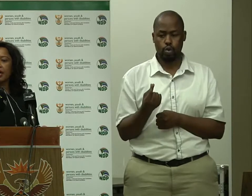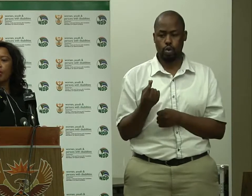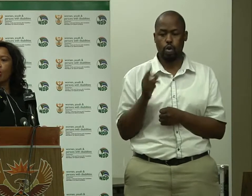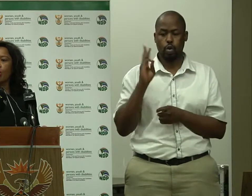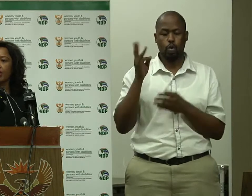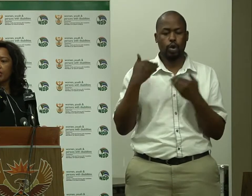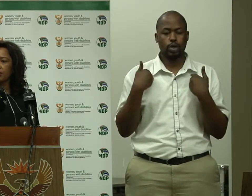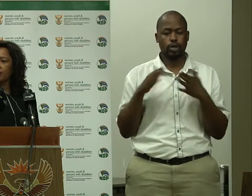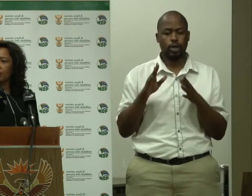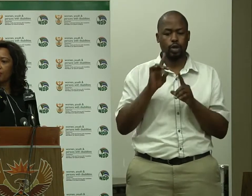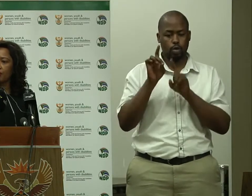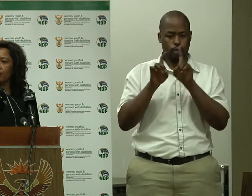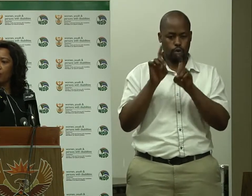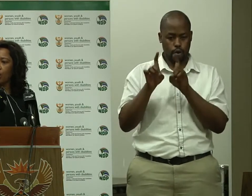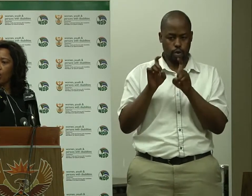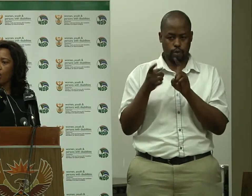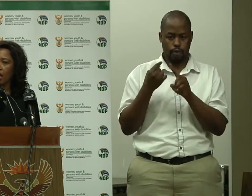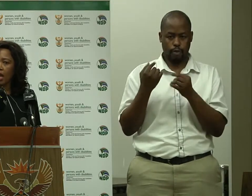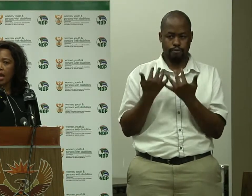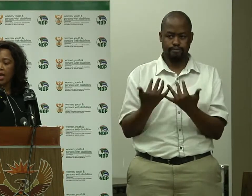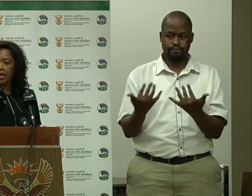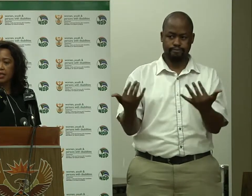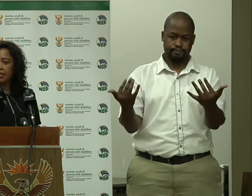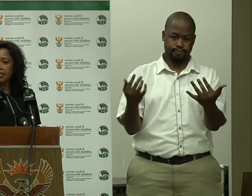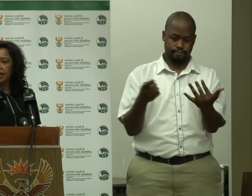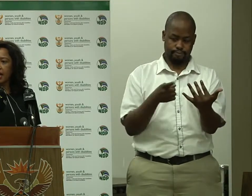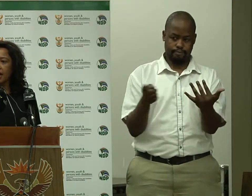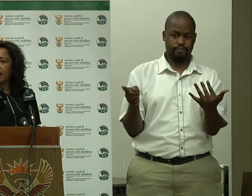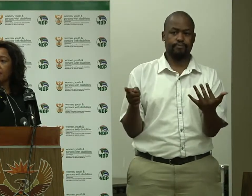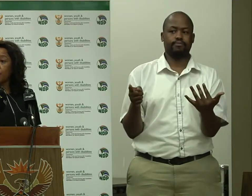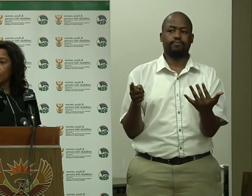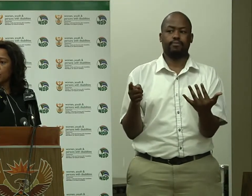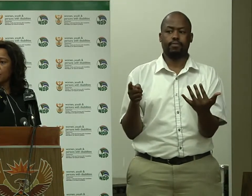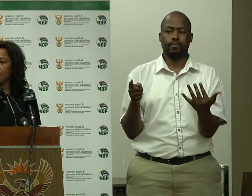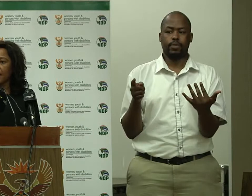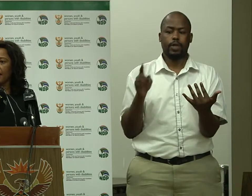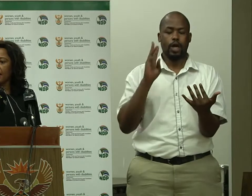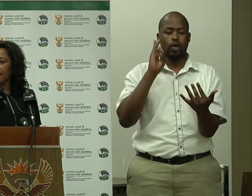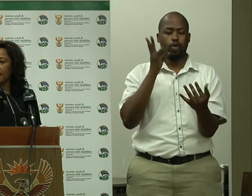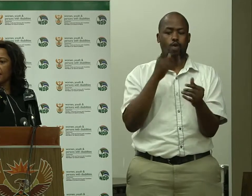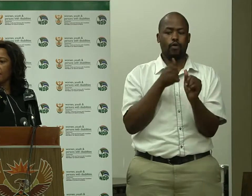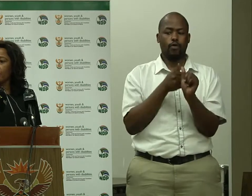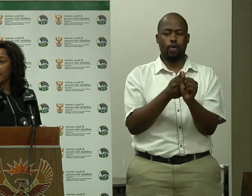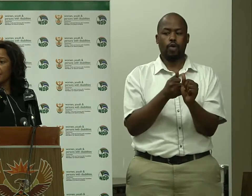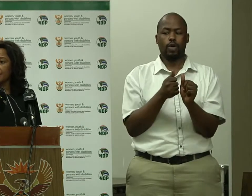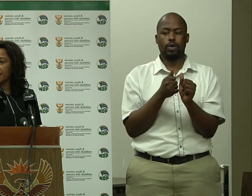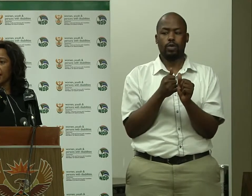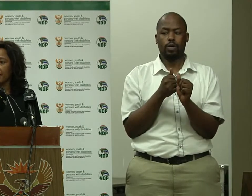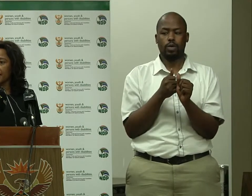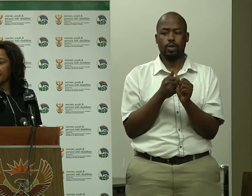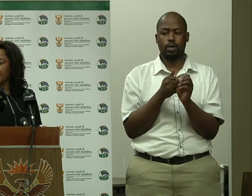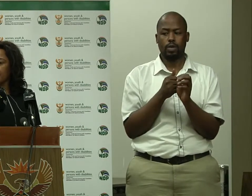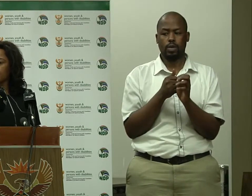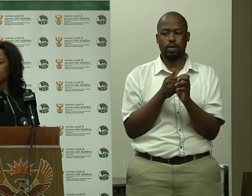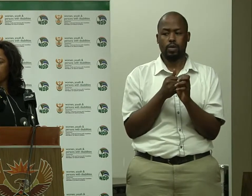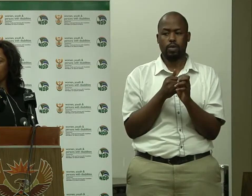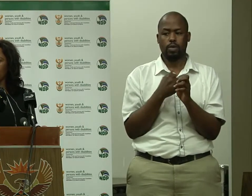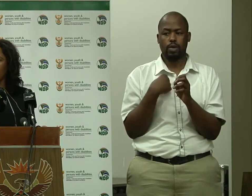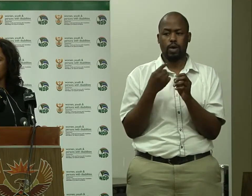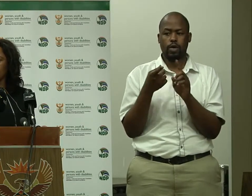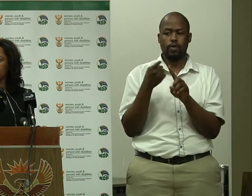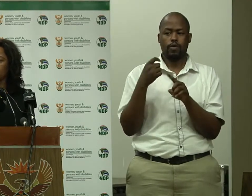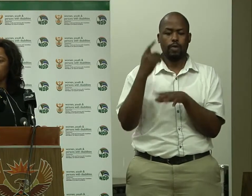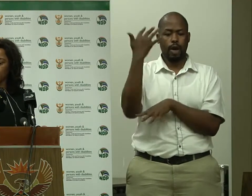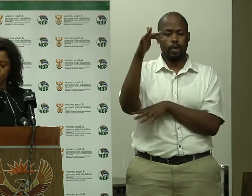with the questions from the floor and followed by the ones that comes